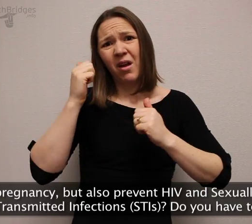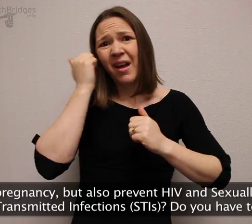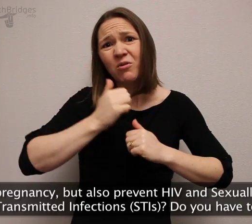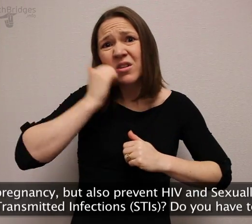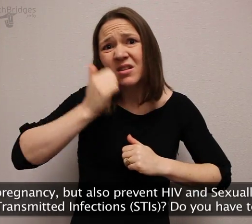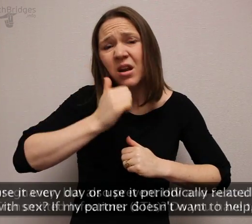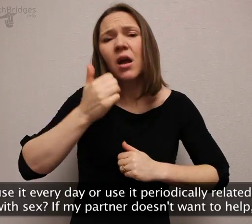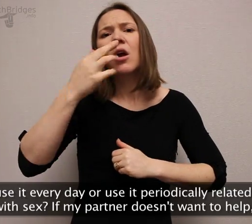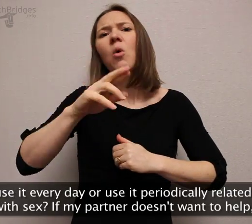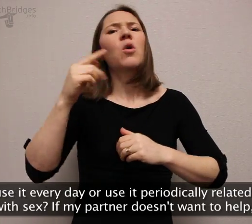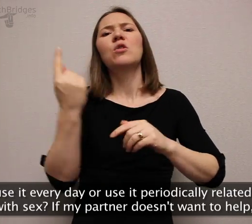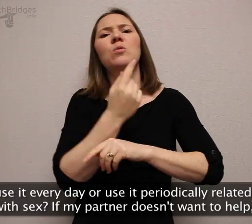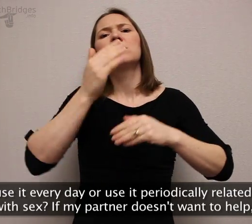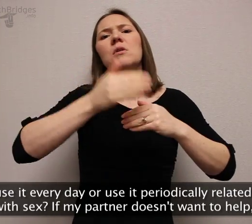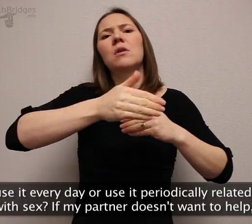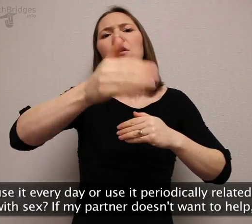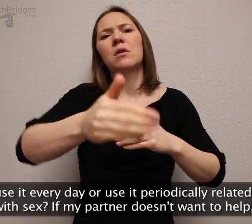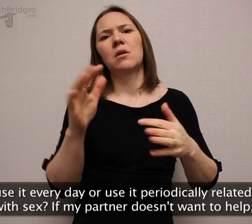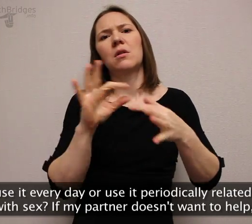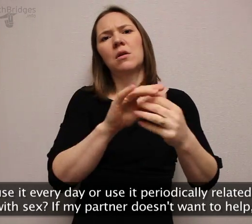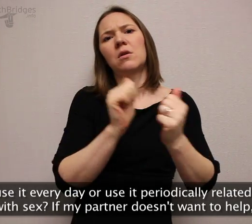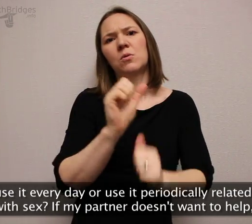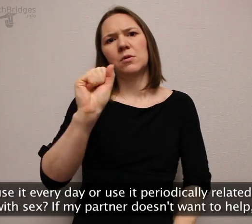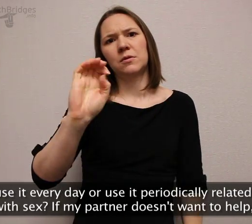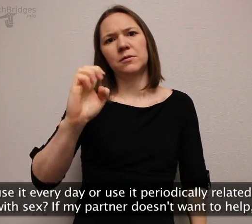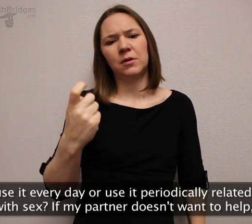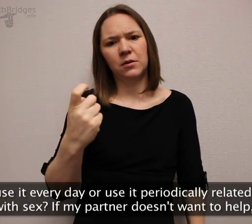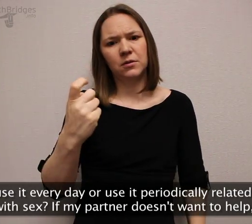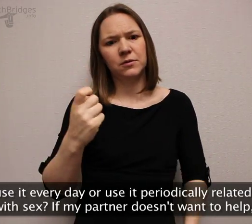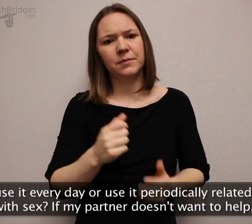you have to use it every day or use it just periodically related with sex?